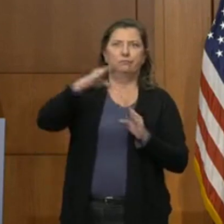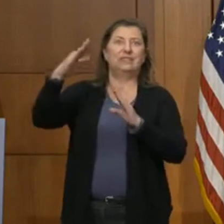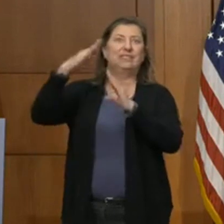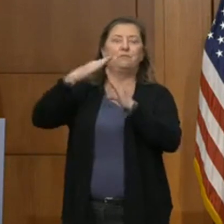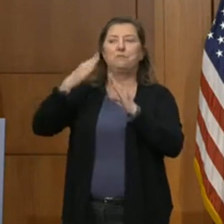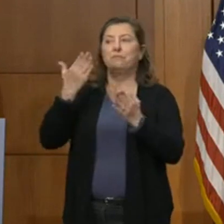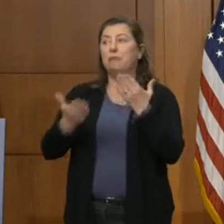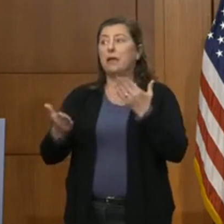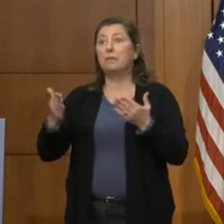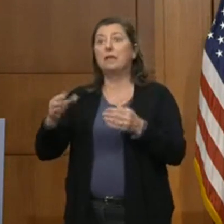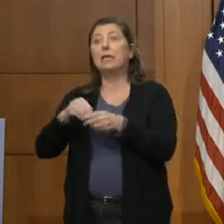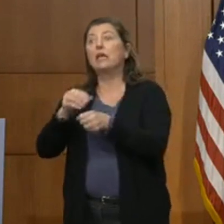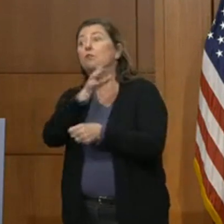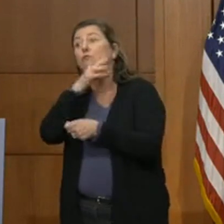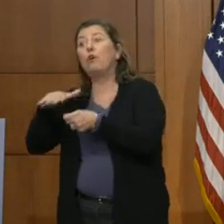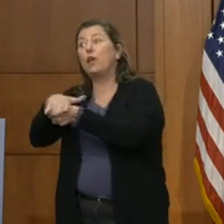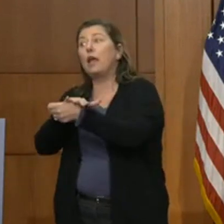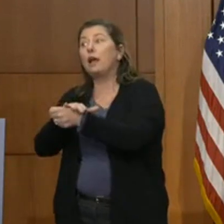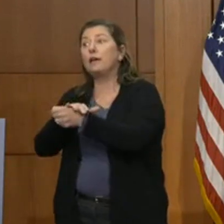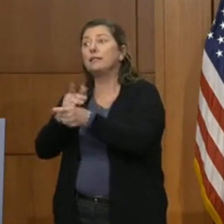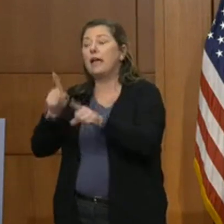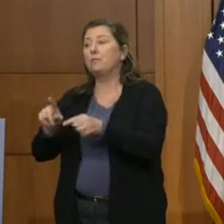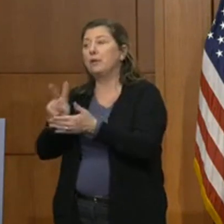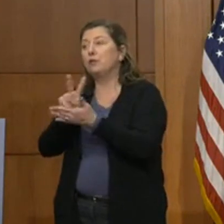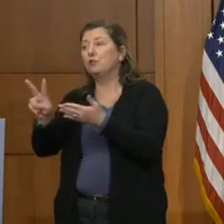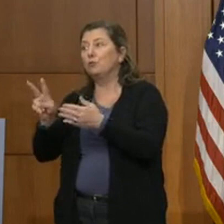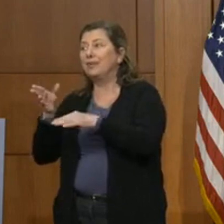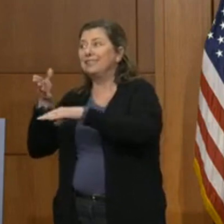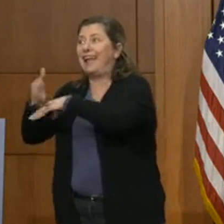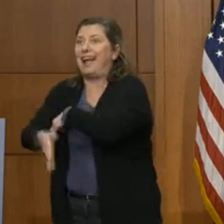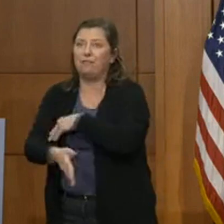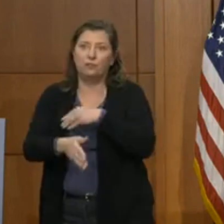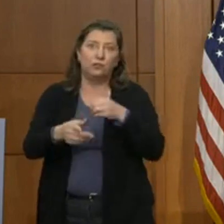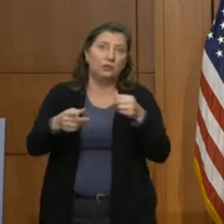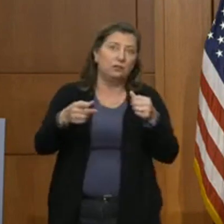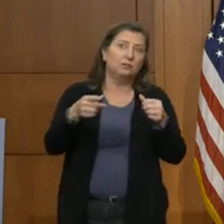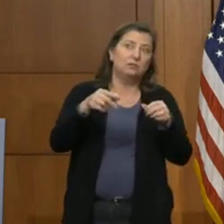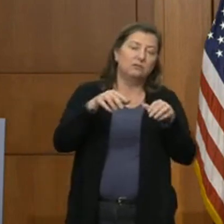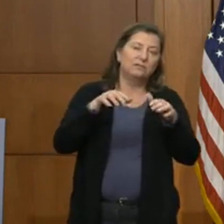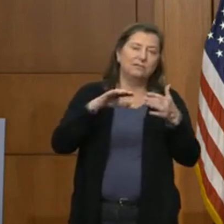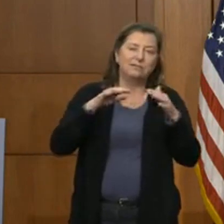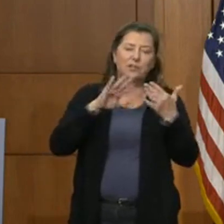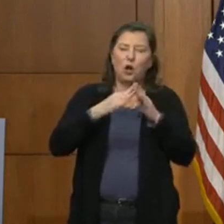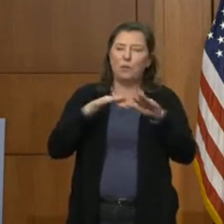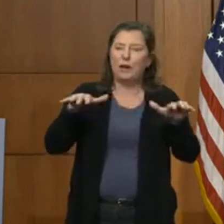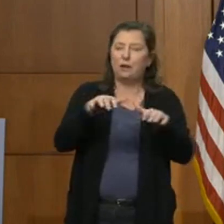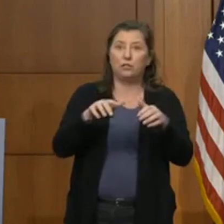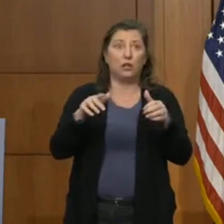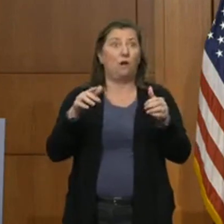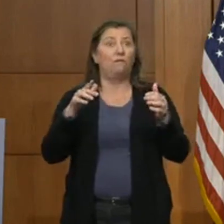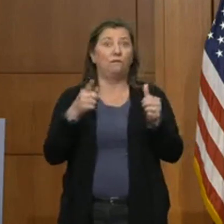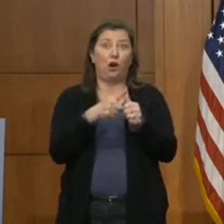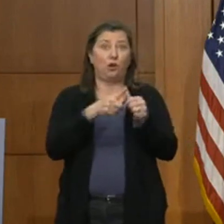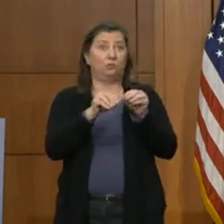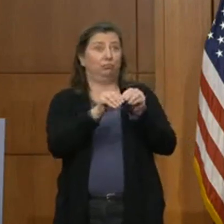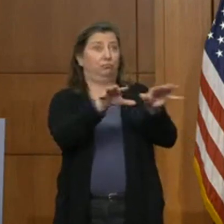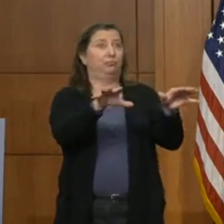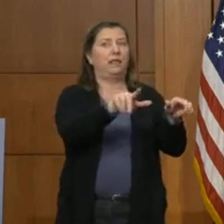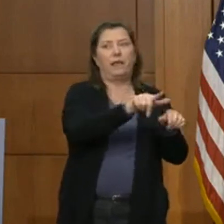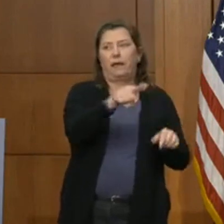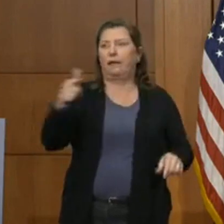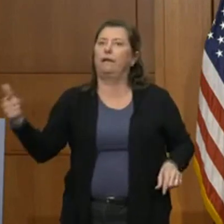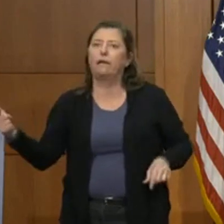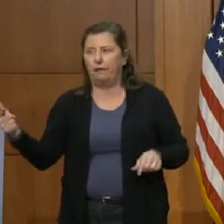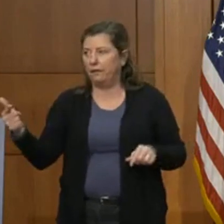a week, 2 weeks after those in the more dense and urban areas. And just a great example of that is I